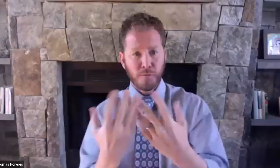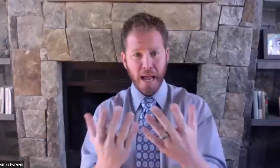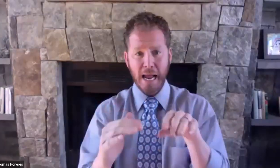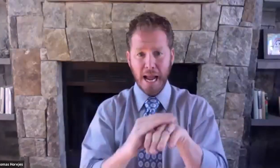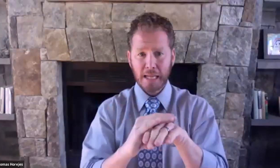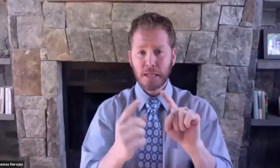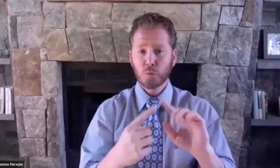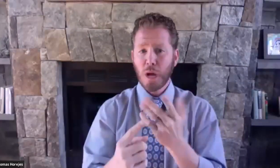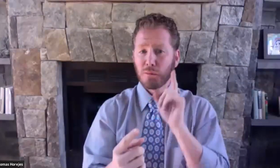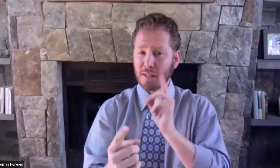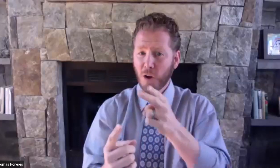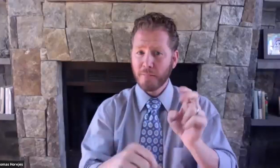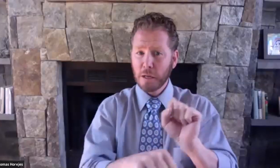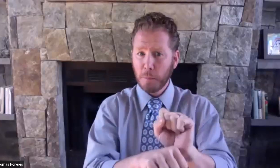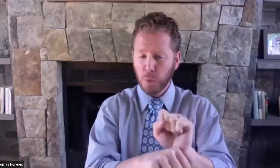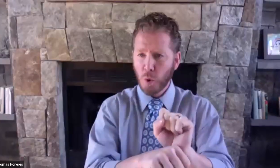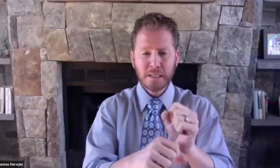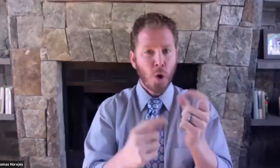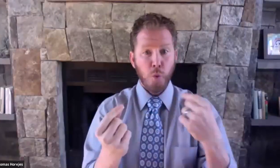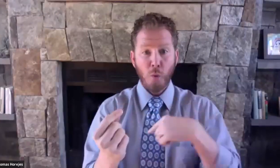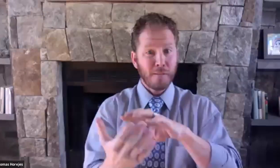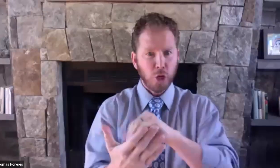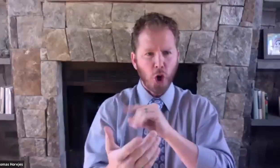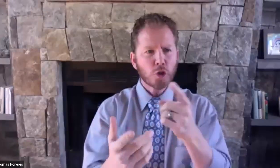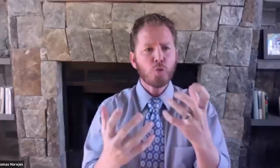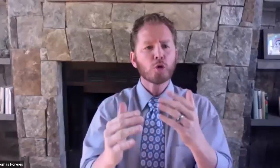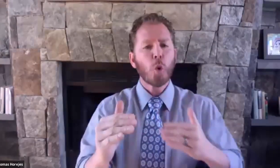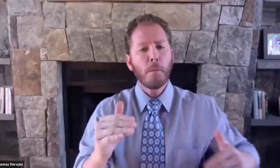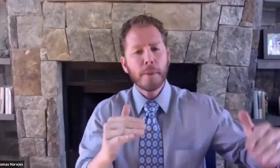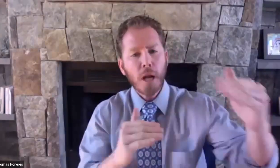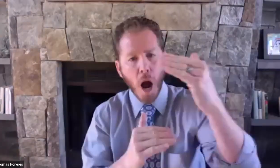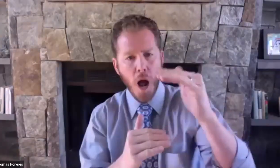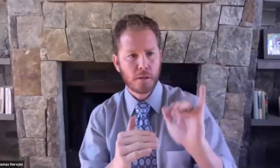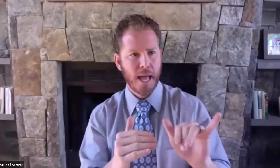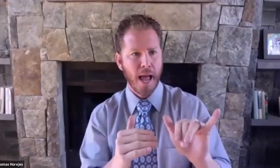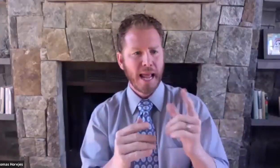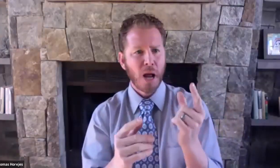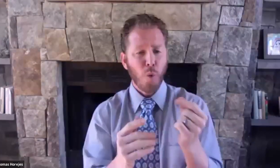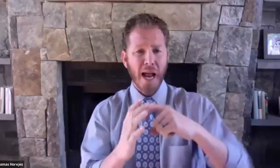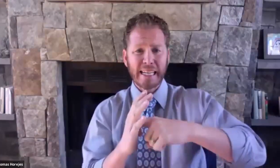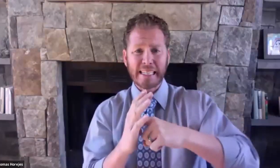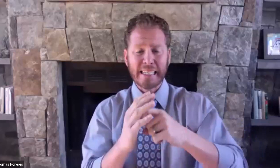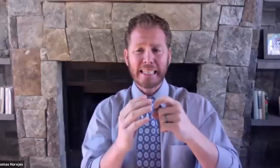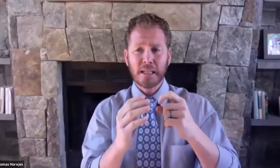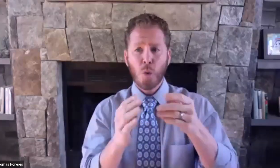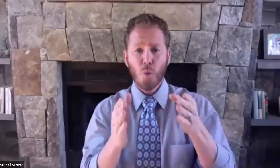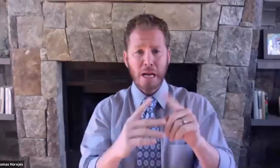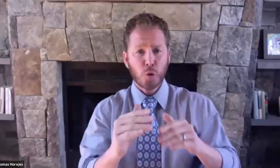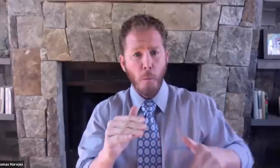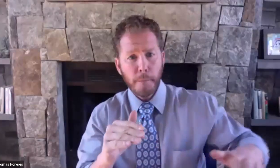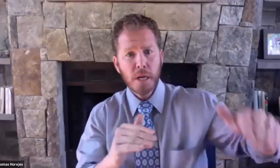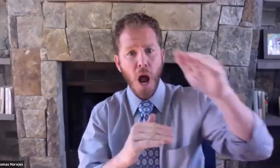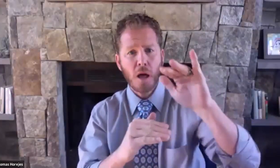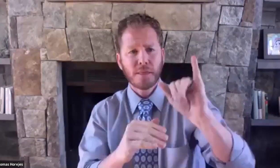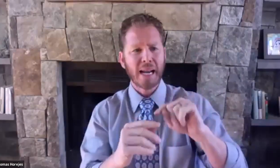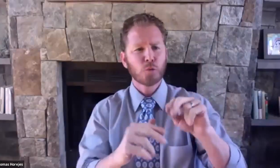minimum, at least legally required accommodations. What we're here to do is to talk about